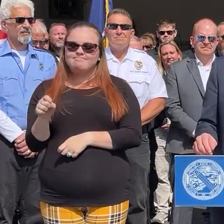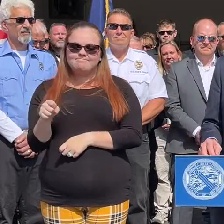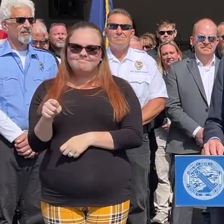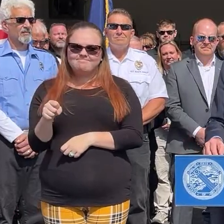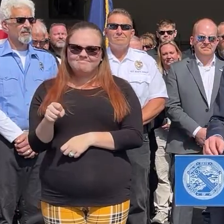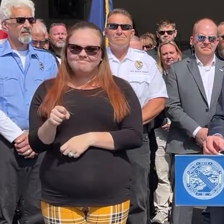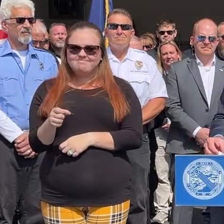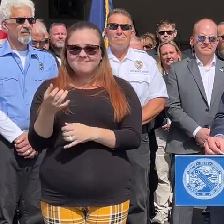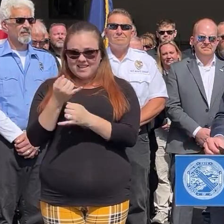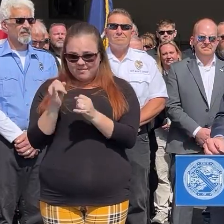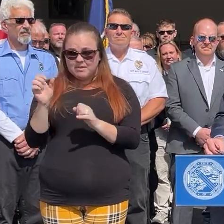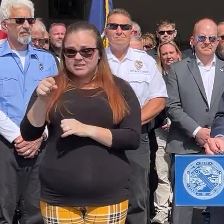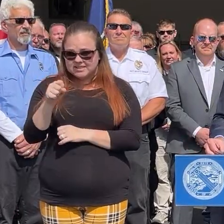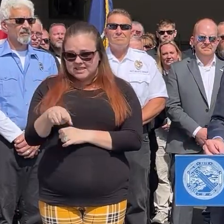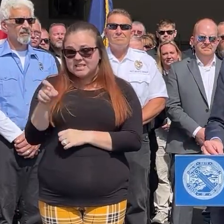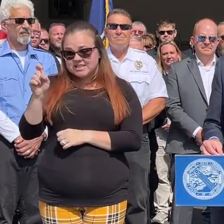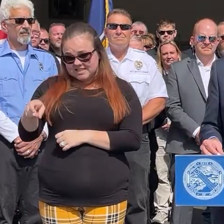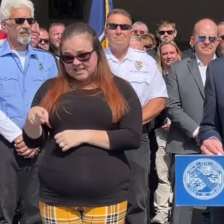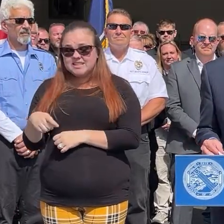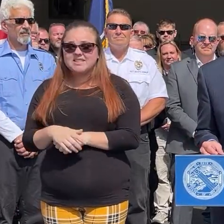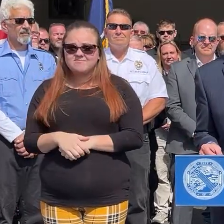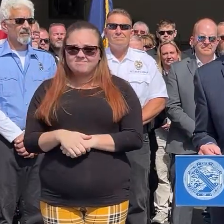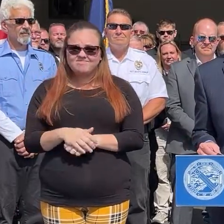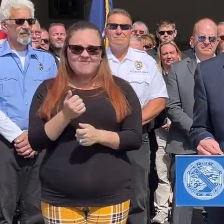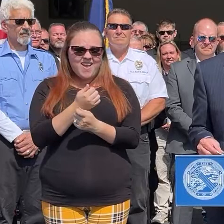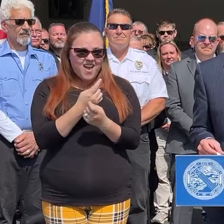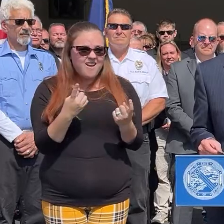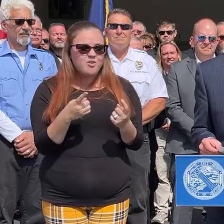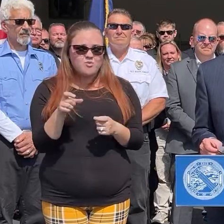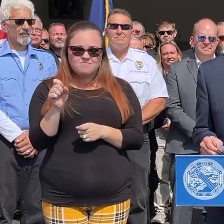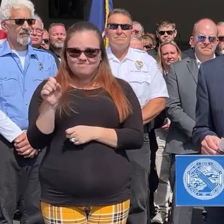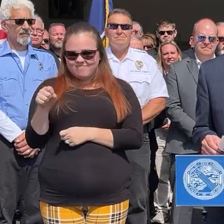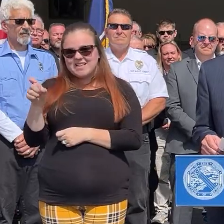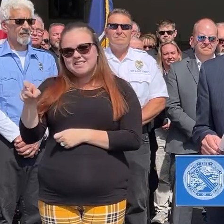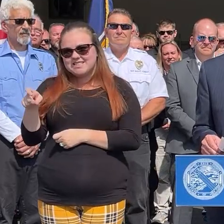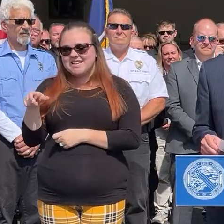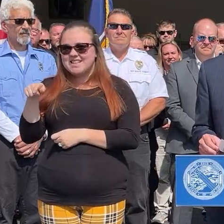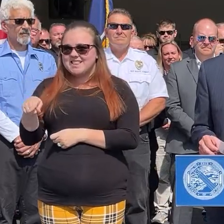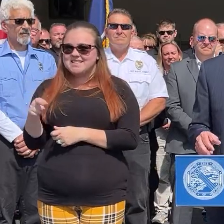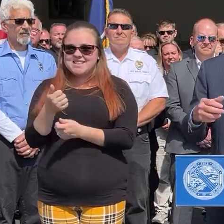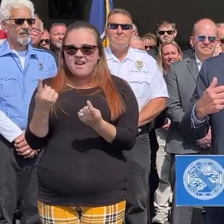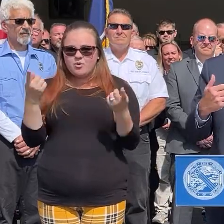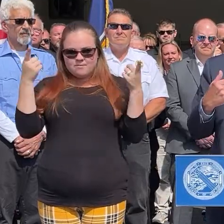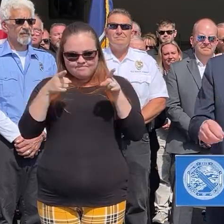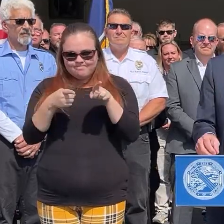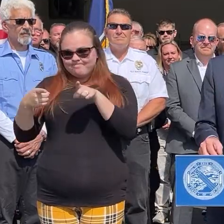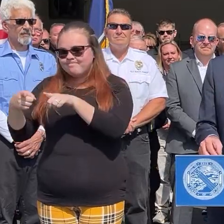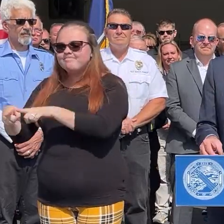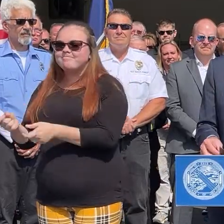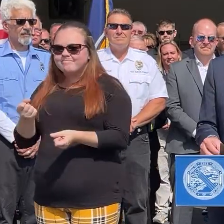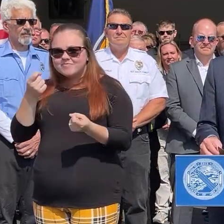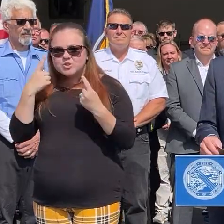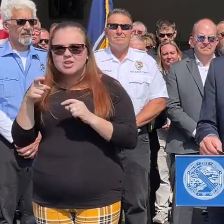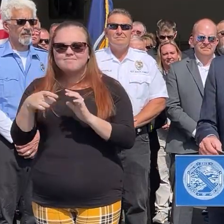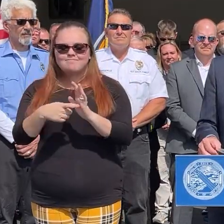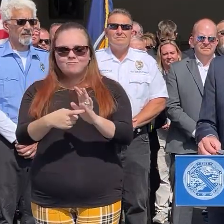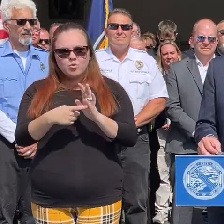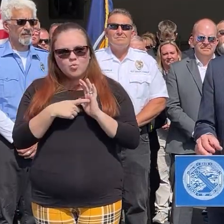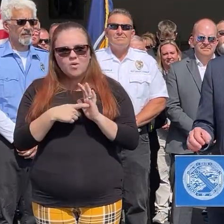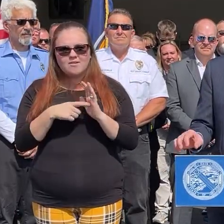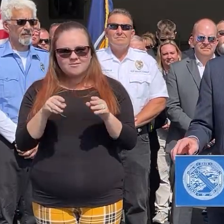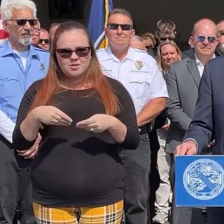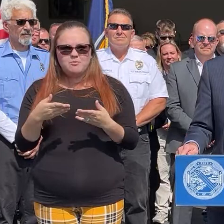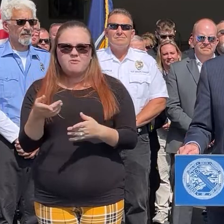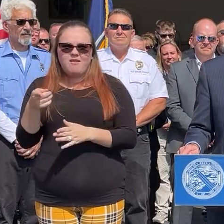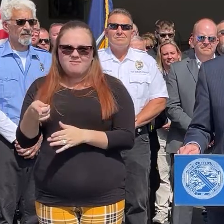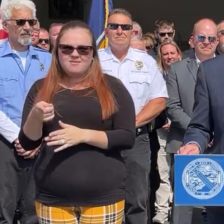needed. Independents, yes, the service is needed. As I say, this is the ultimate nonpartisan issue because everyone understood that we needed to do